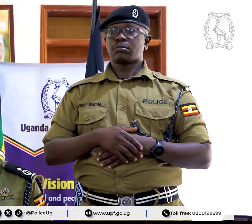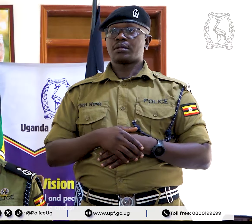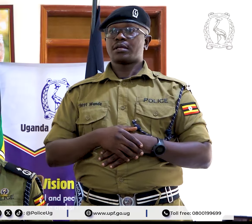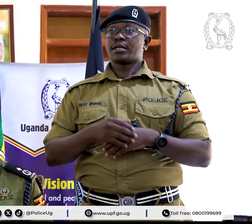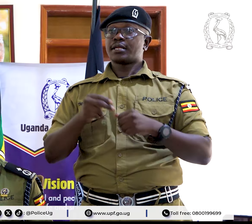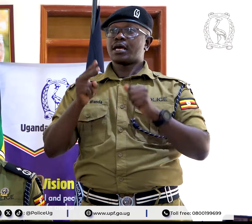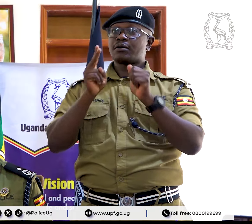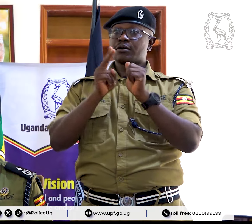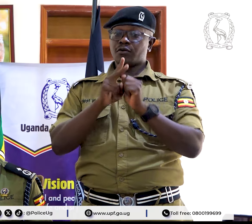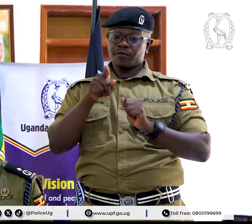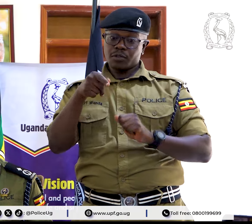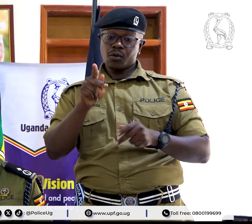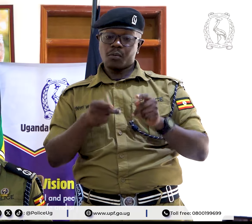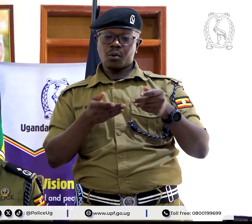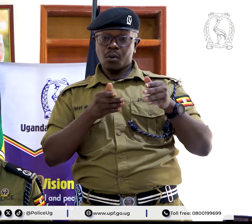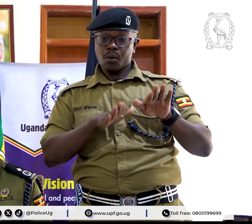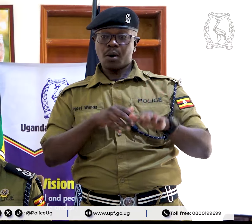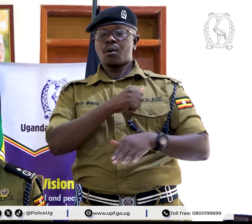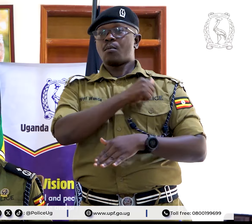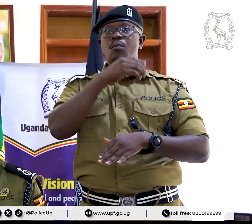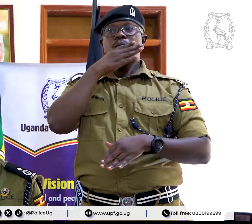12 of them are male,